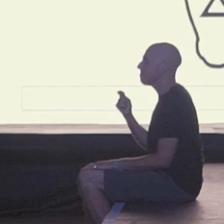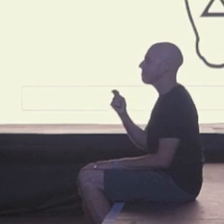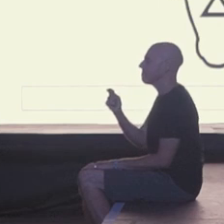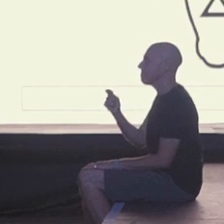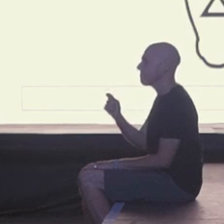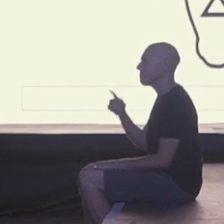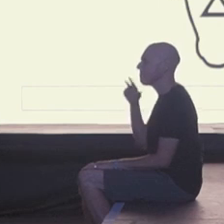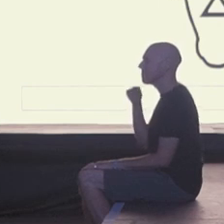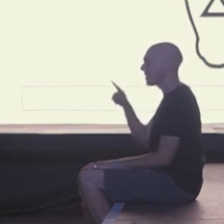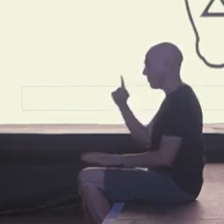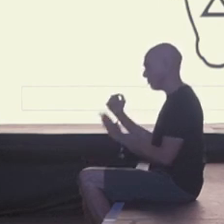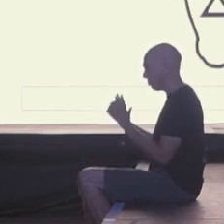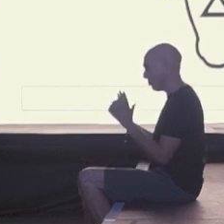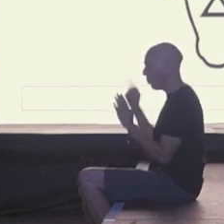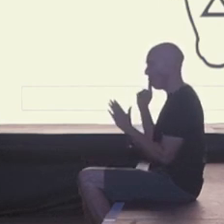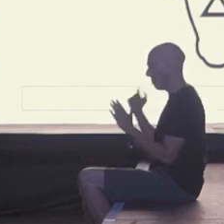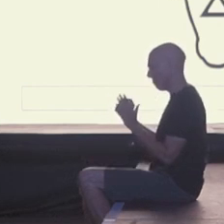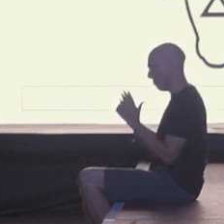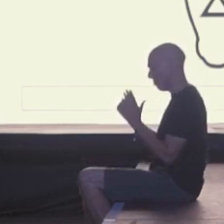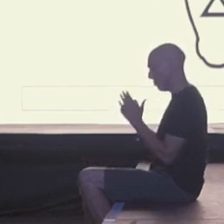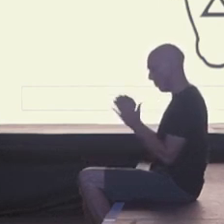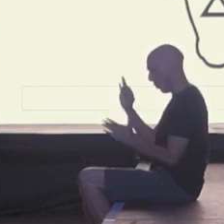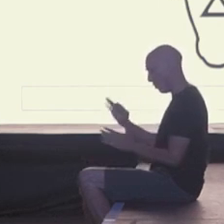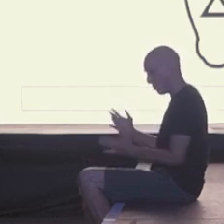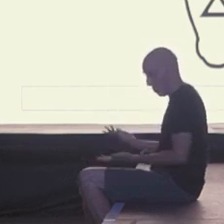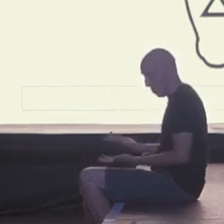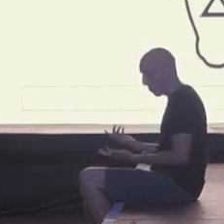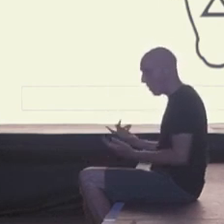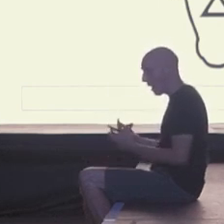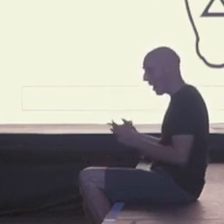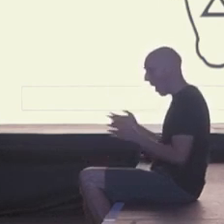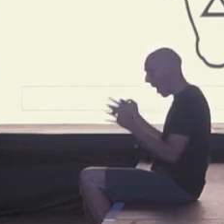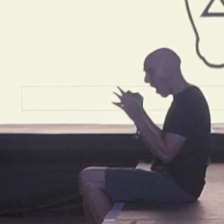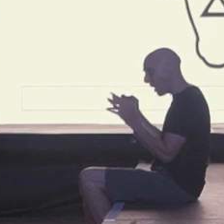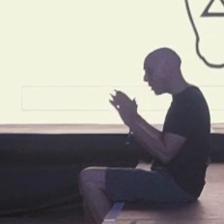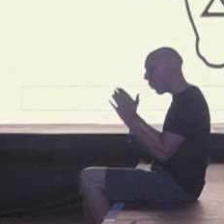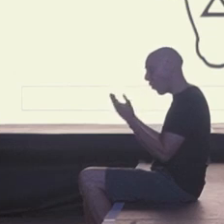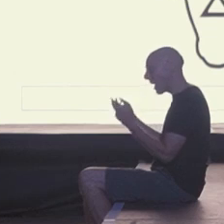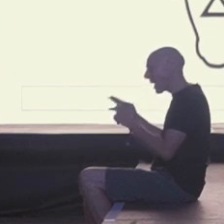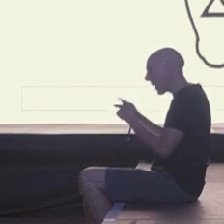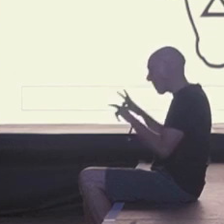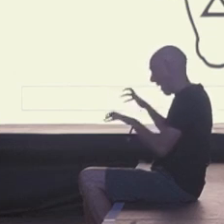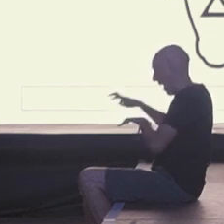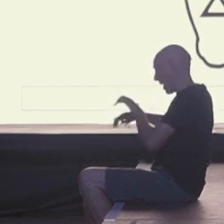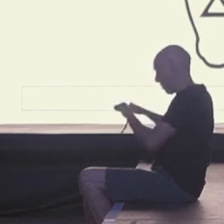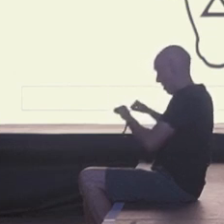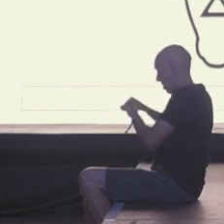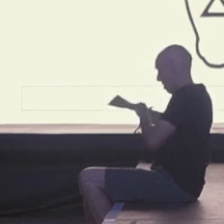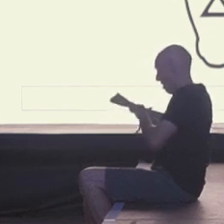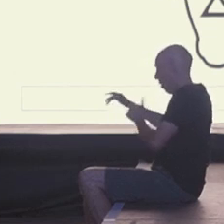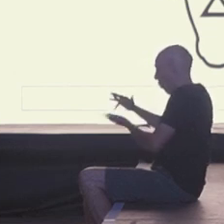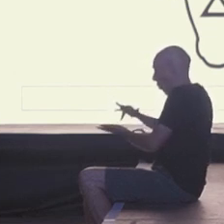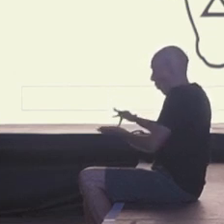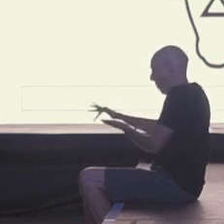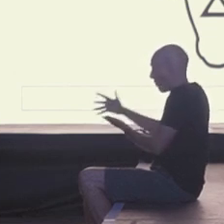It's a stupid question, but in an ideal world, if animal agriculture was wiped out tomorrow, what would happen to